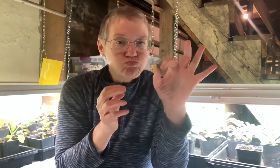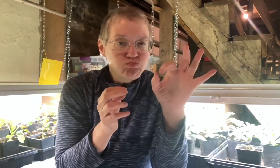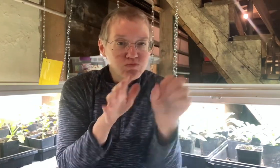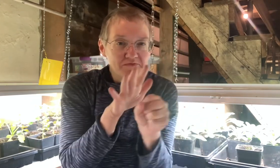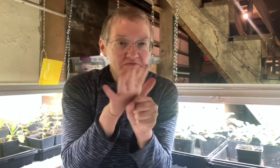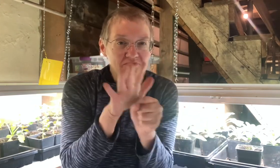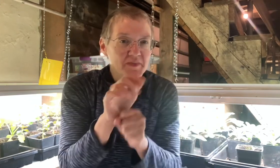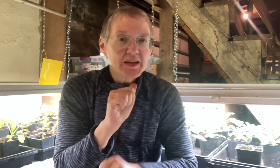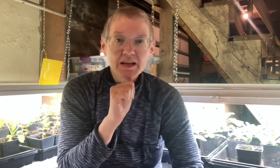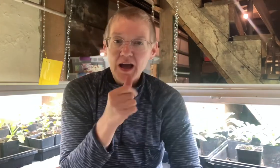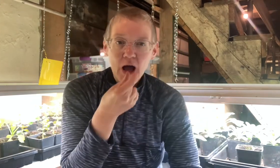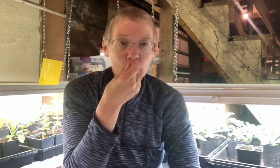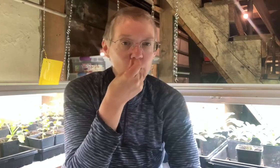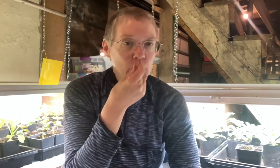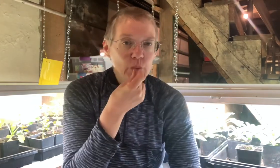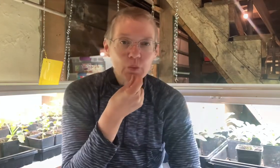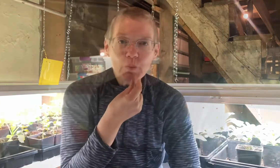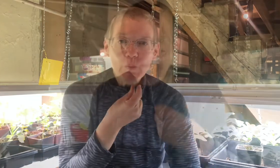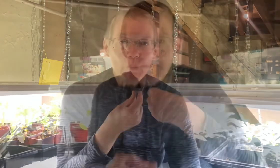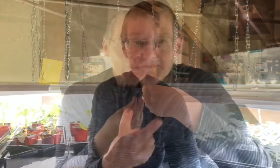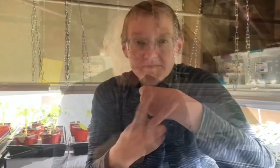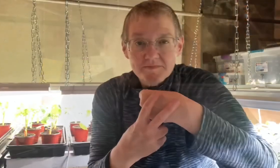and thick, not the thin type.